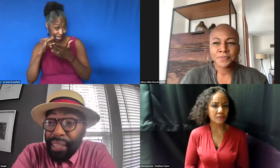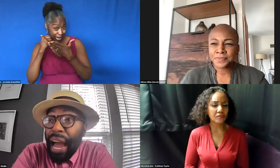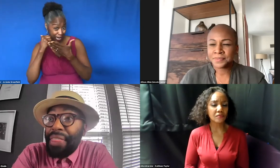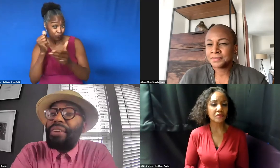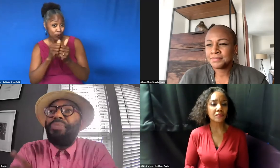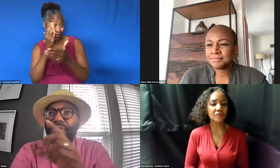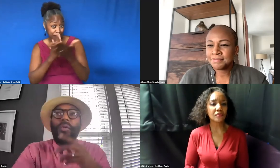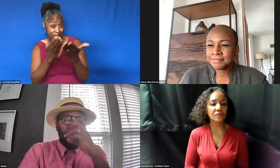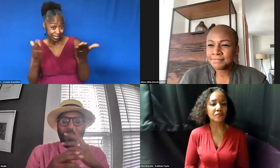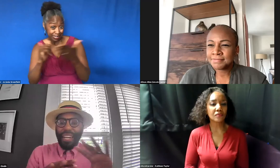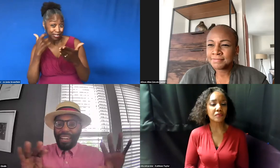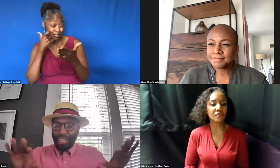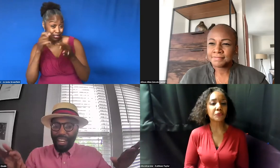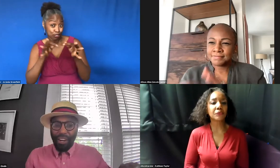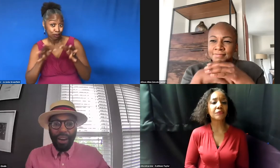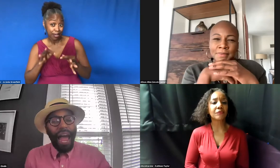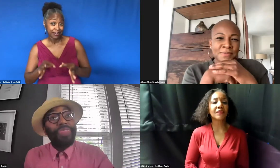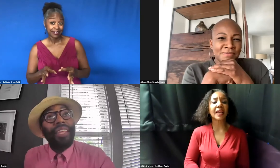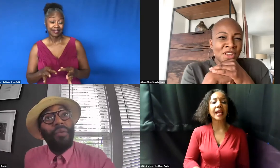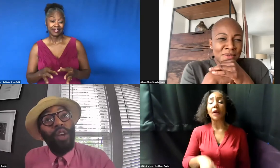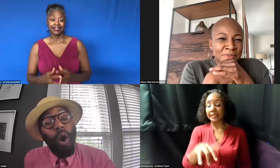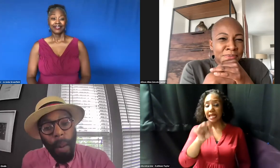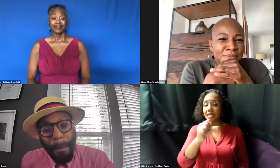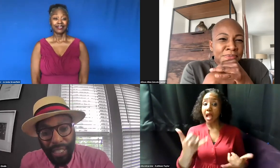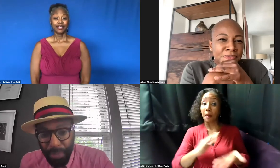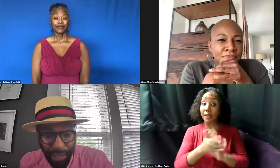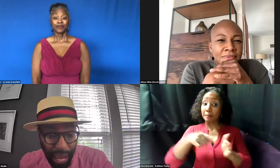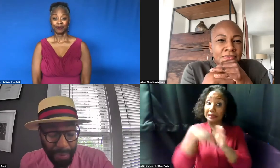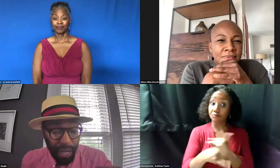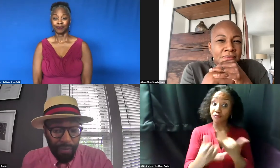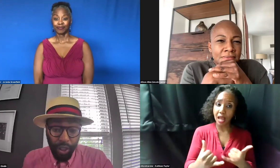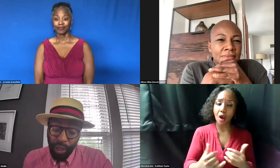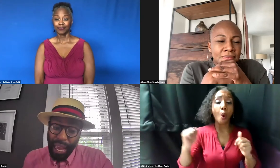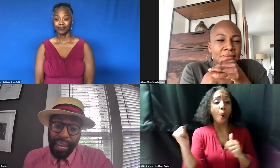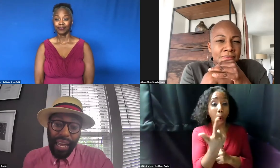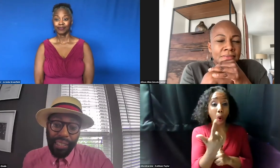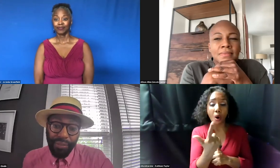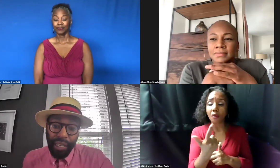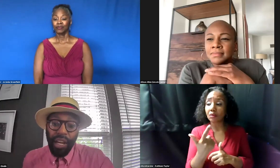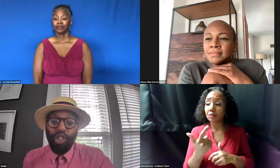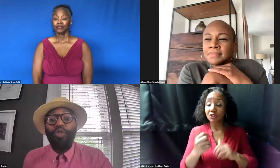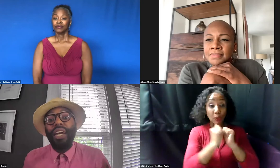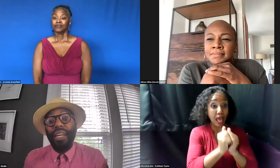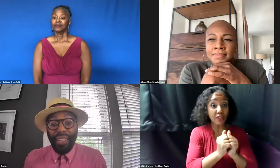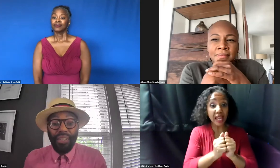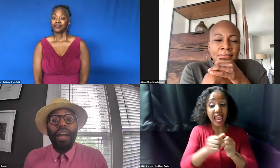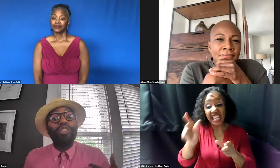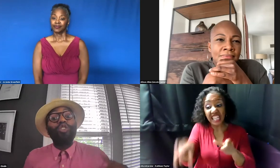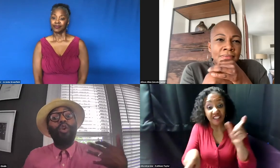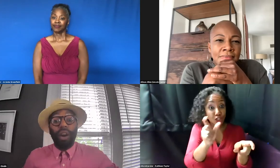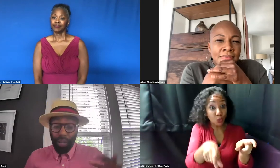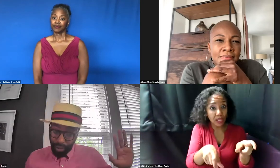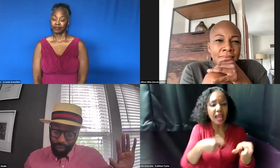Yeah, so I'm gonna get really layered here. I think that we all must make time individually and collectively to reconnect